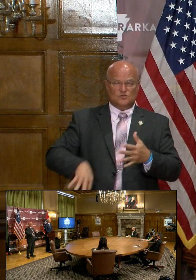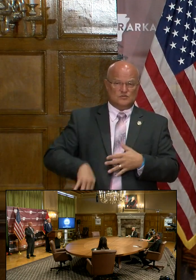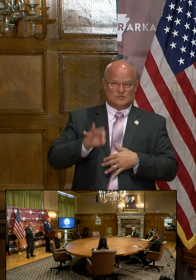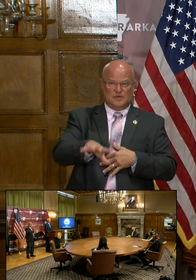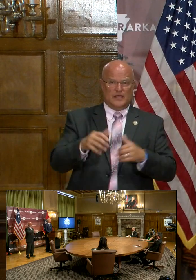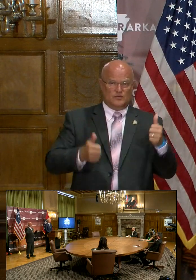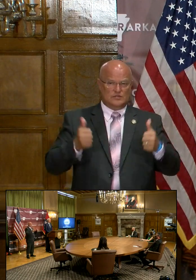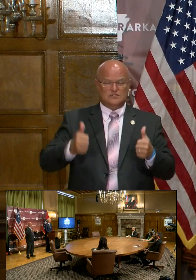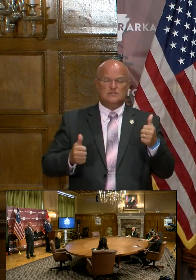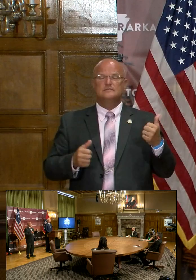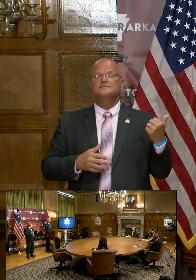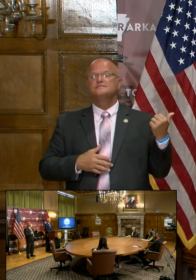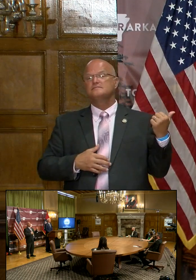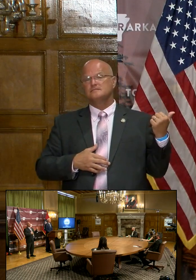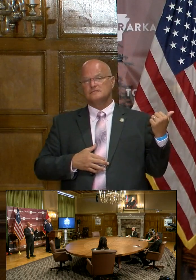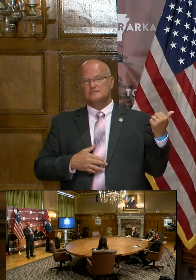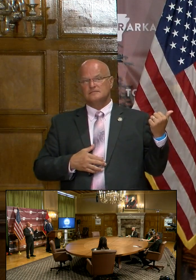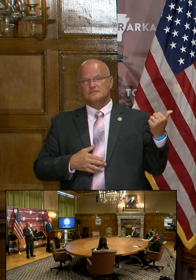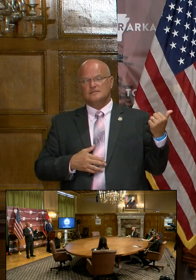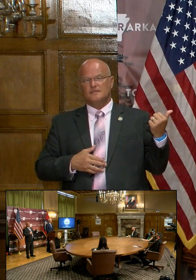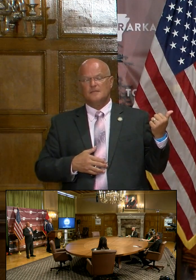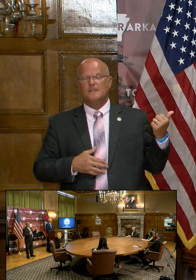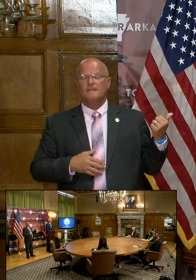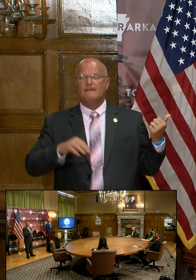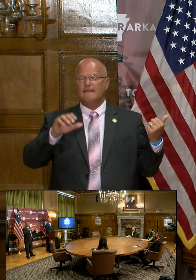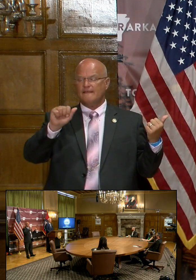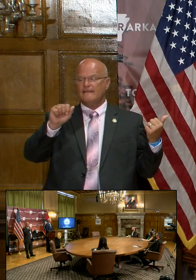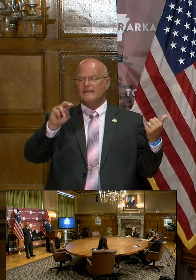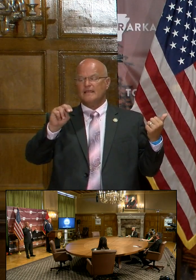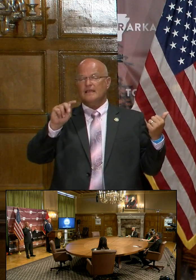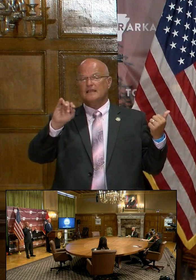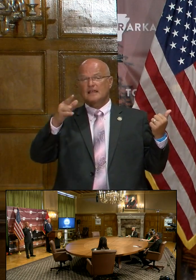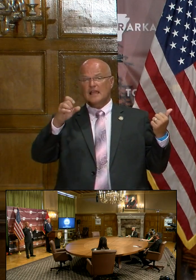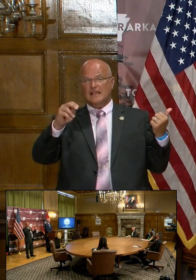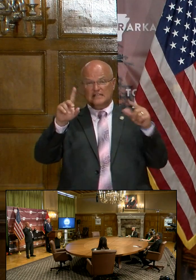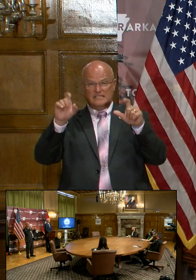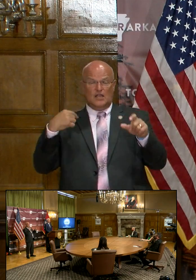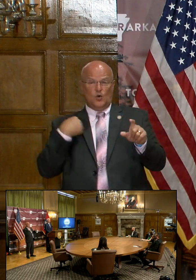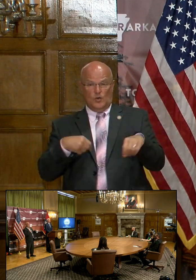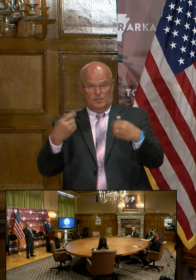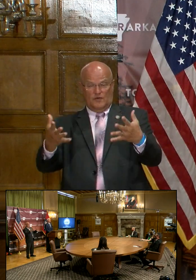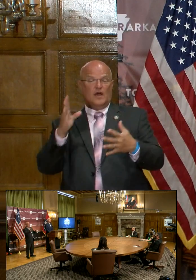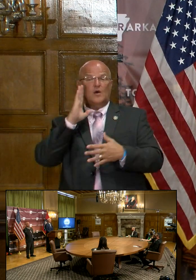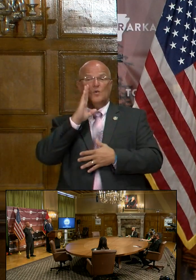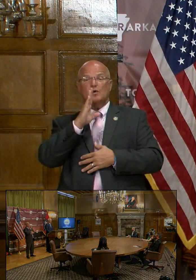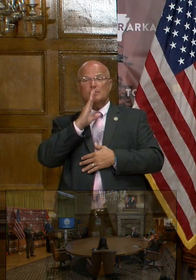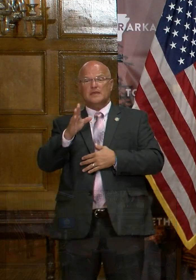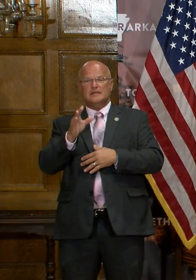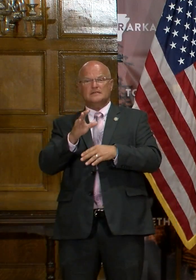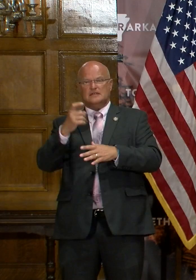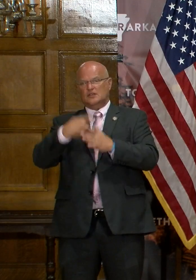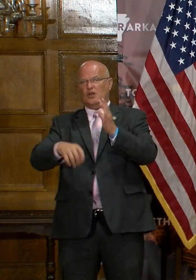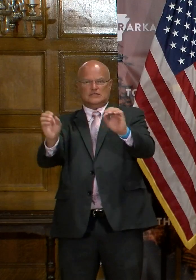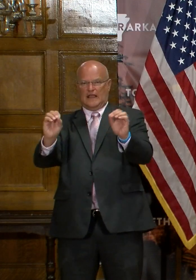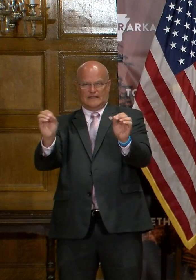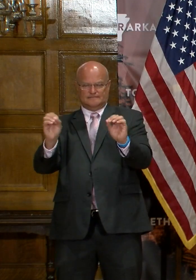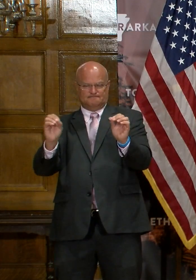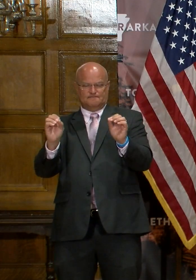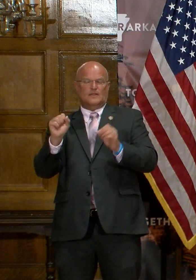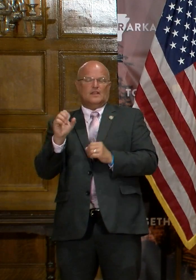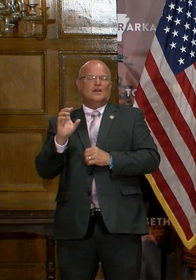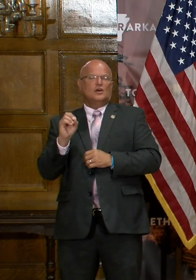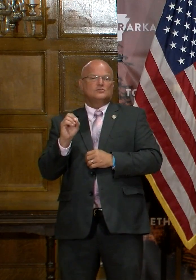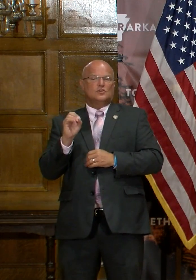et cetera? The antigen test that we provide will be free of cost.